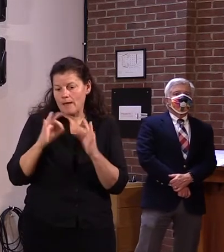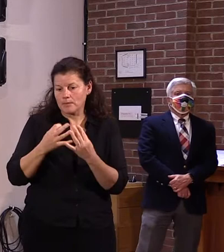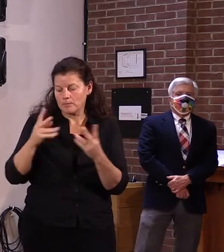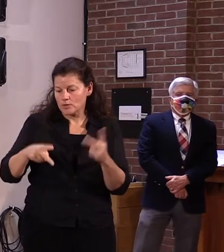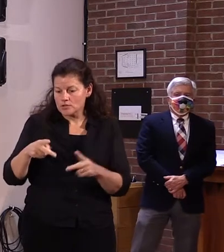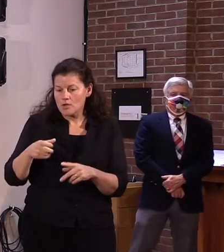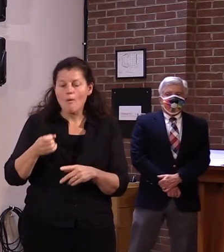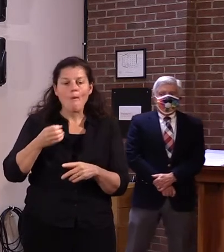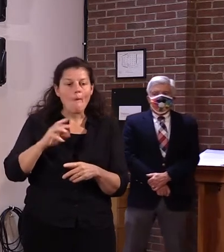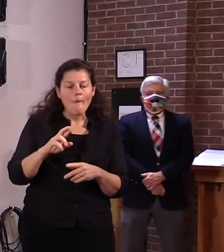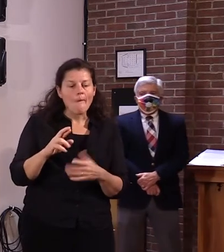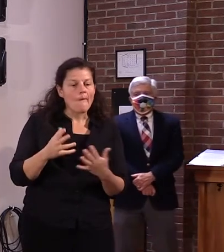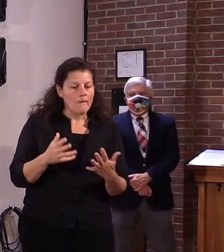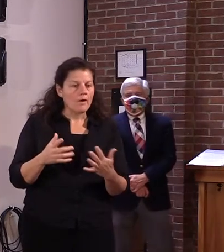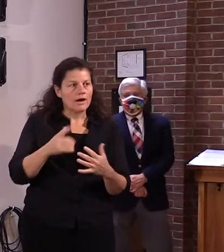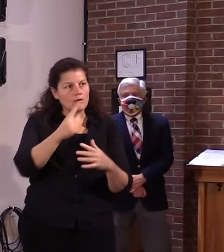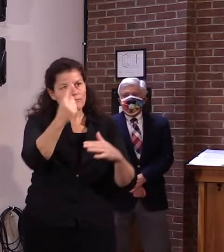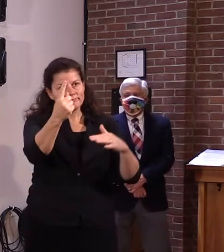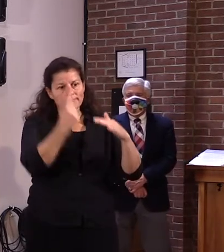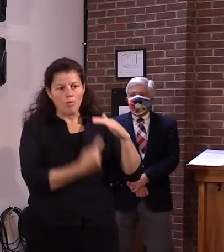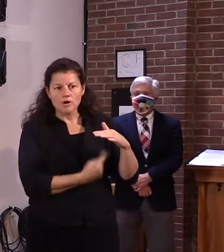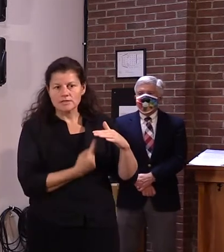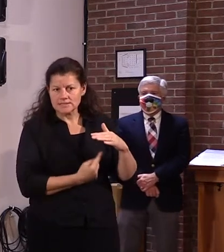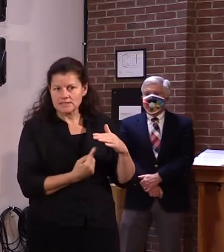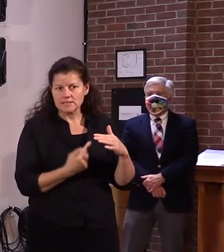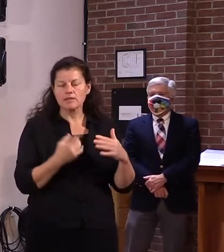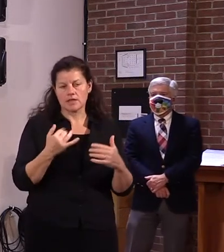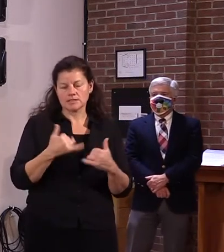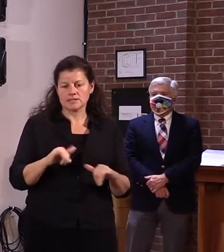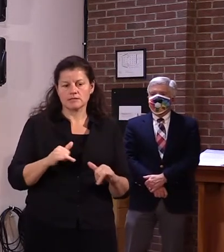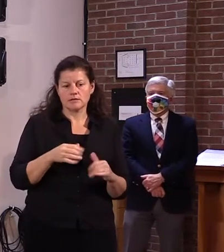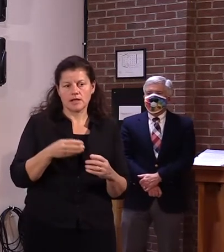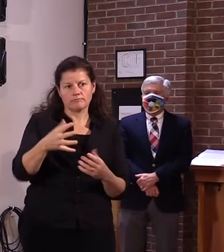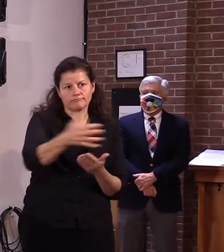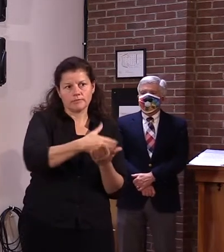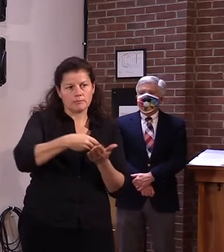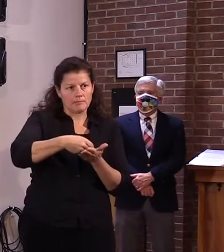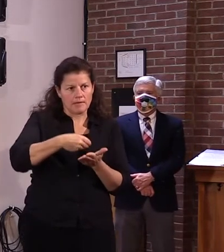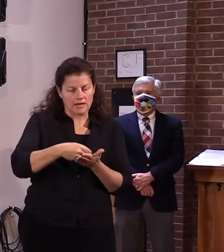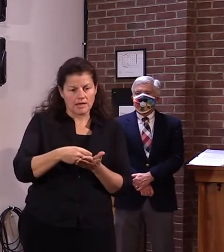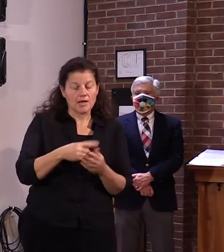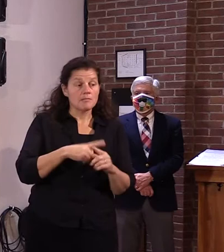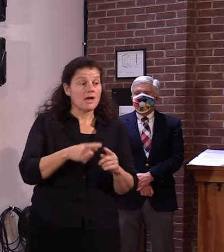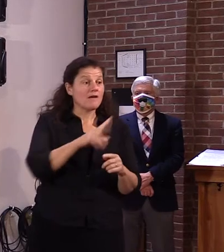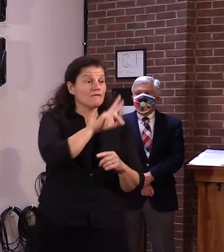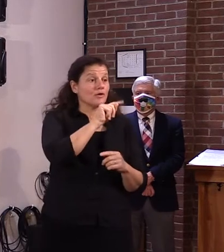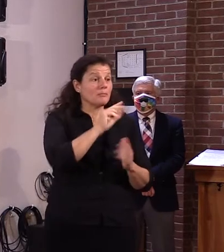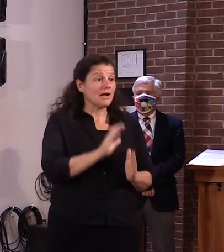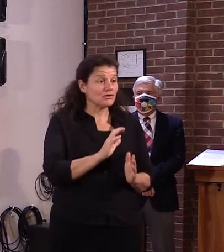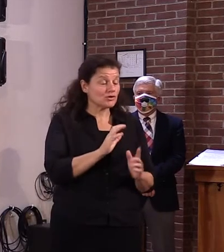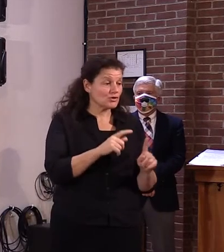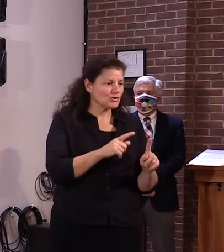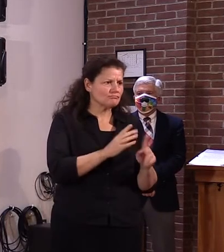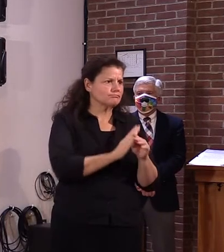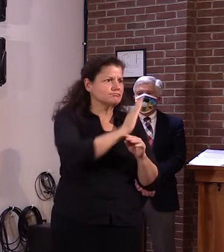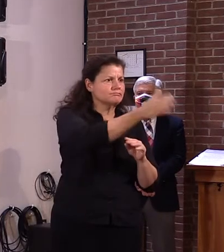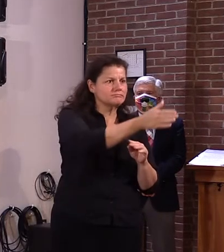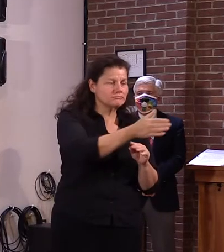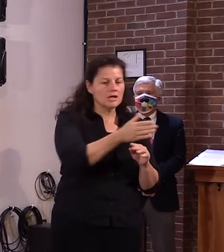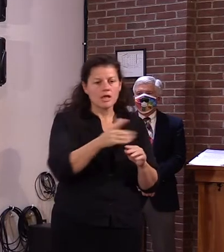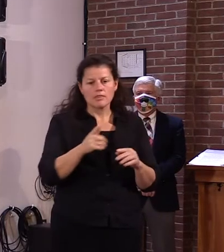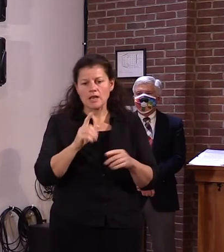that the number of unemployed Vermonters far exceeded the number of jobs in the market. But all of those